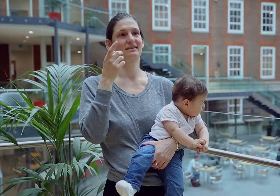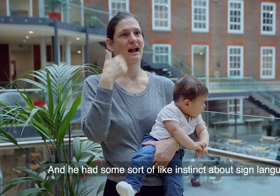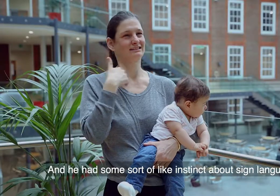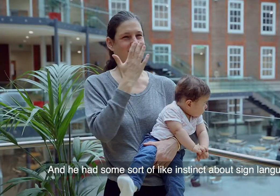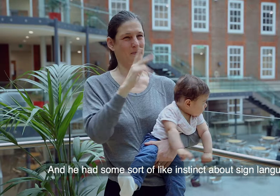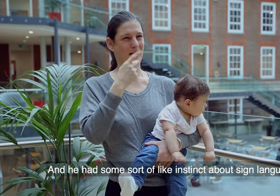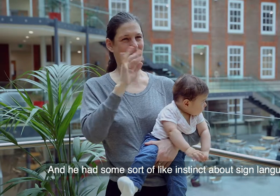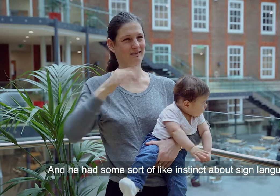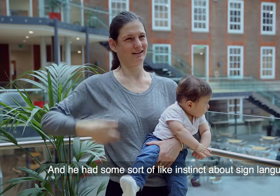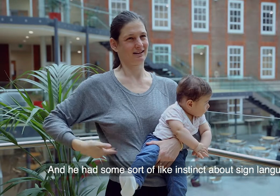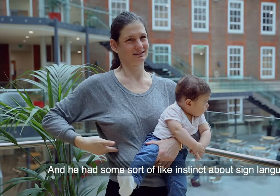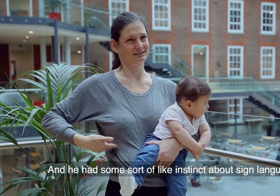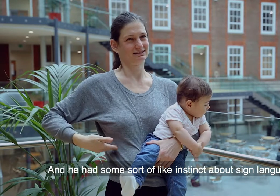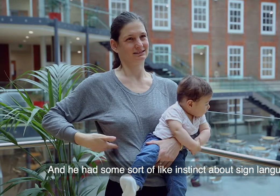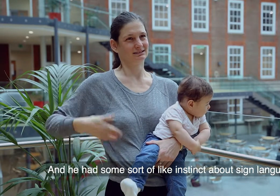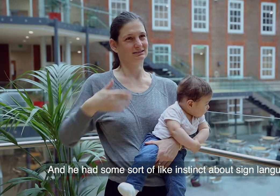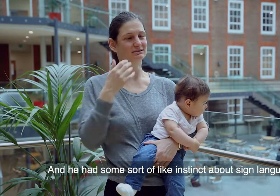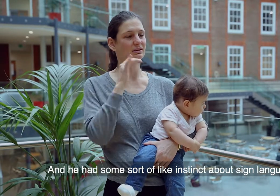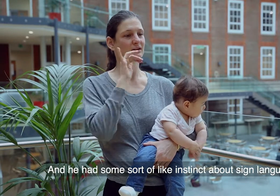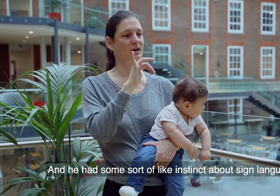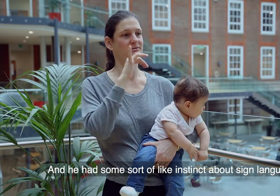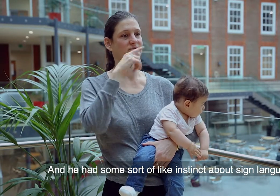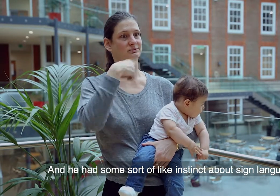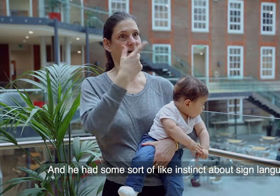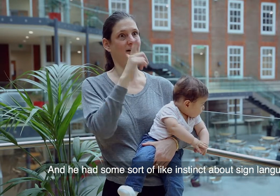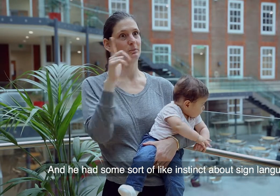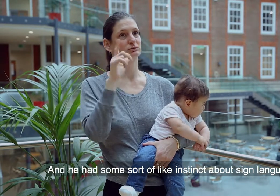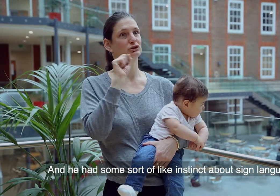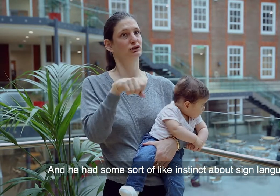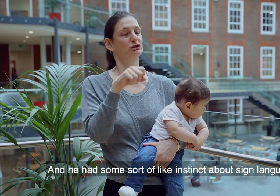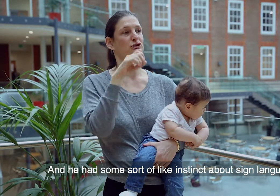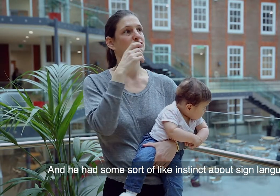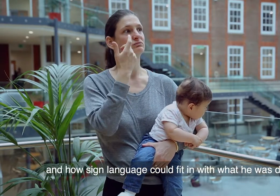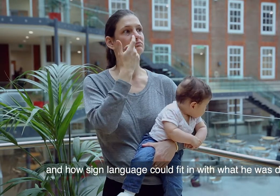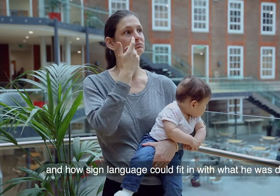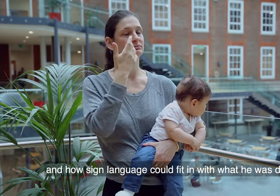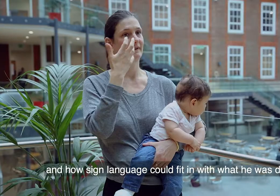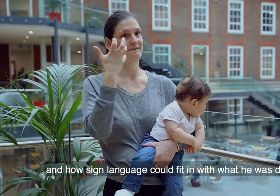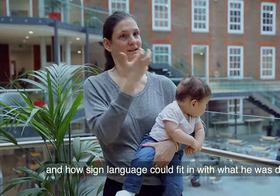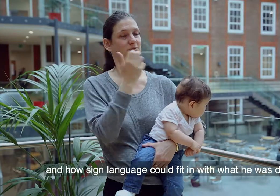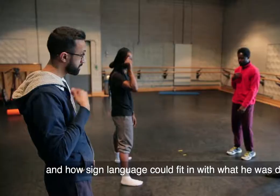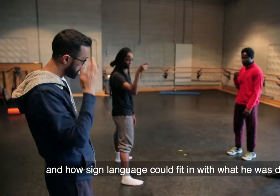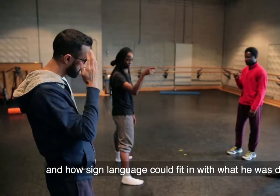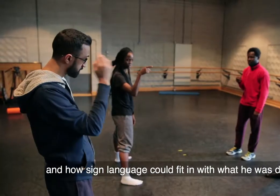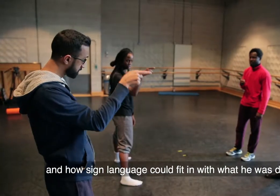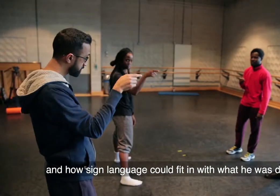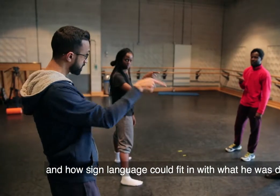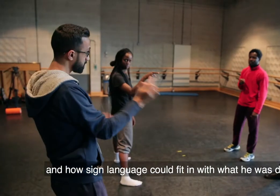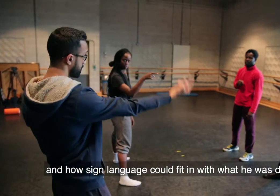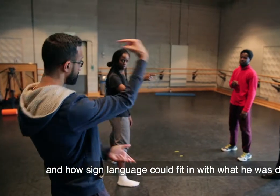And he had some sort of like instinct about sign language and how sign language could fit in with